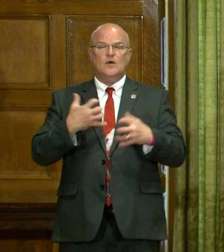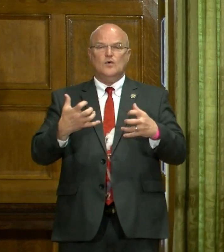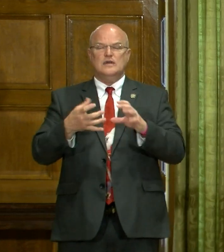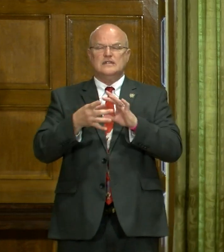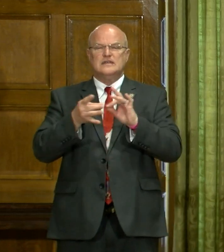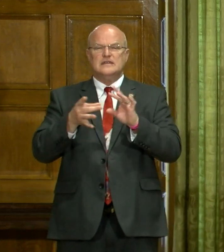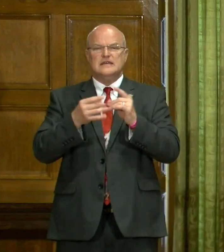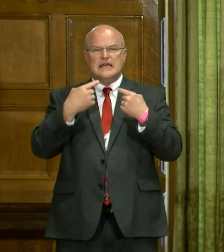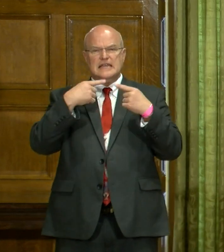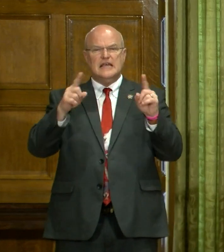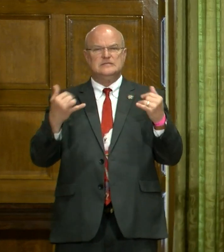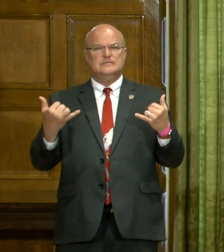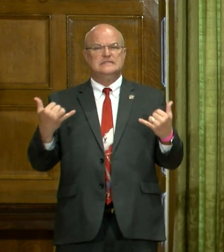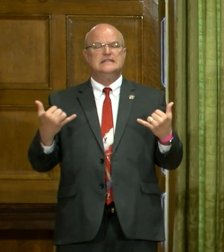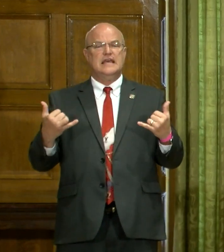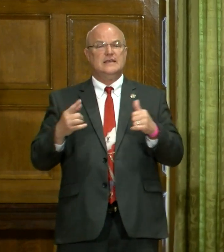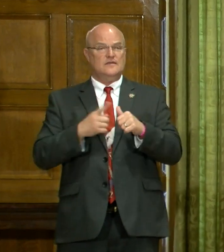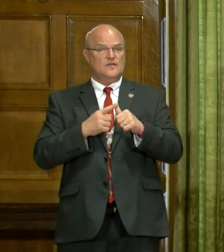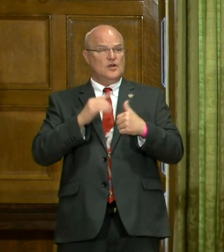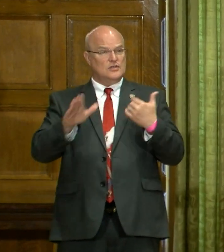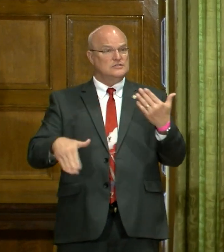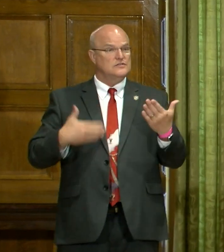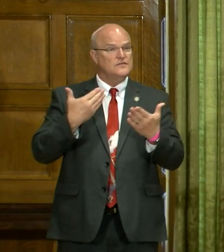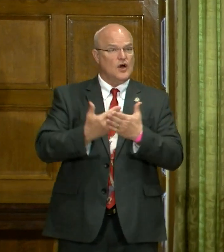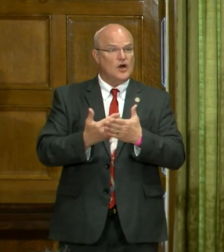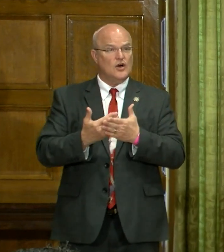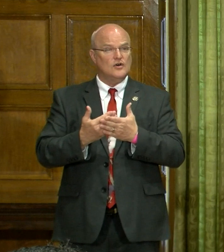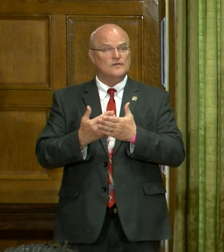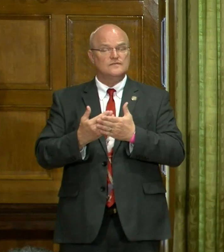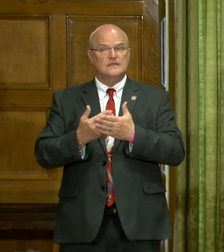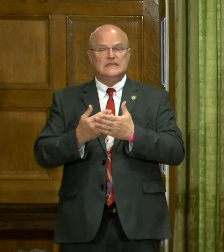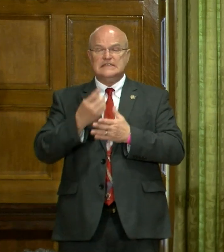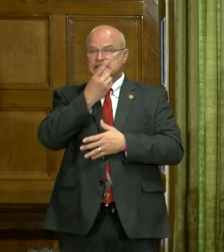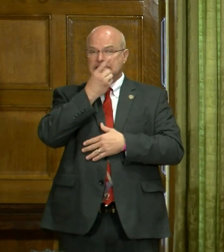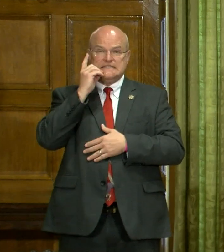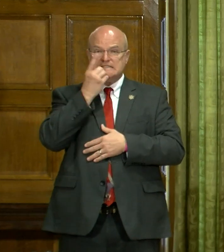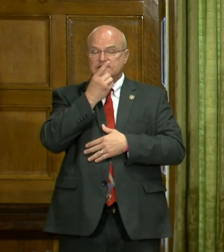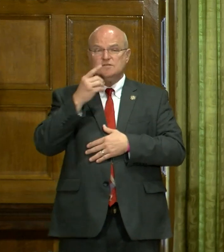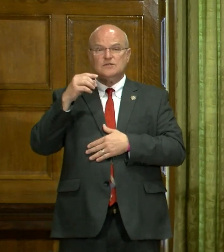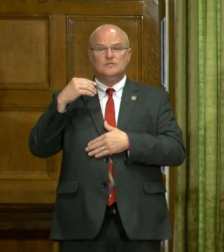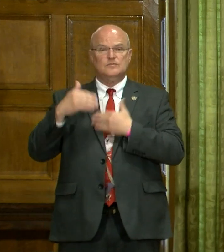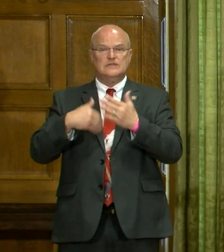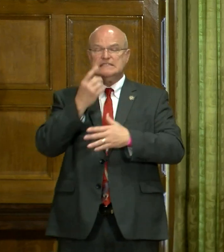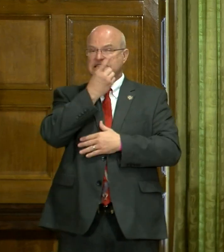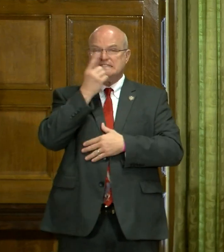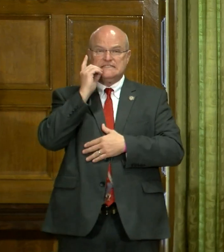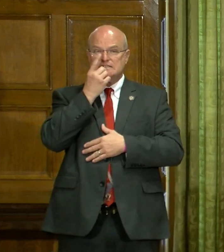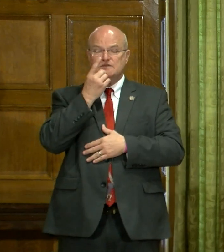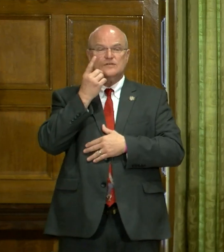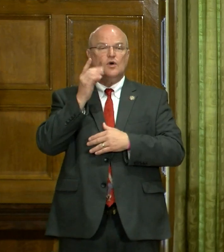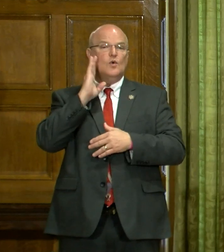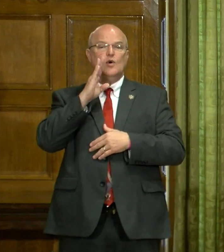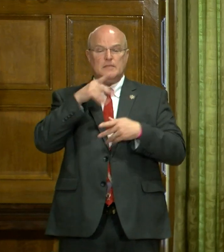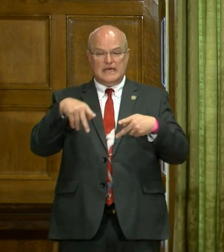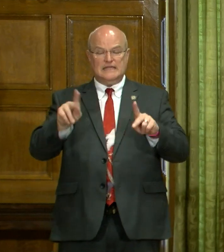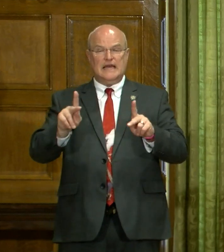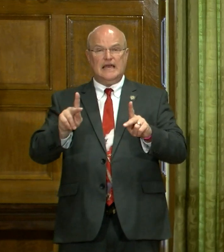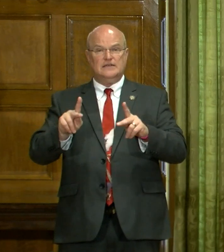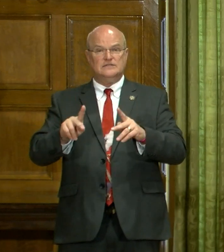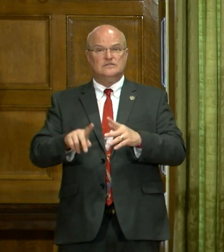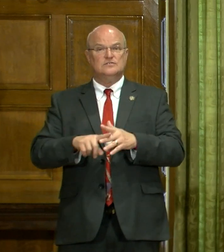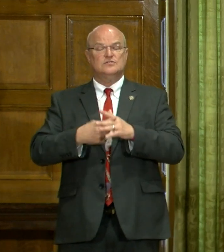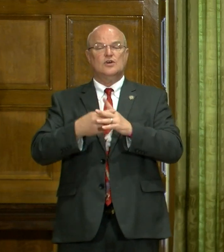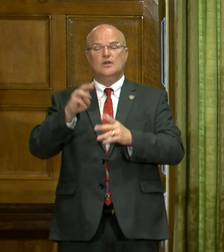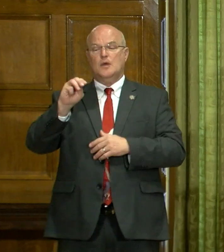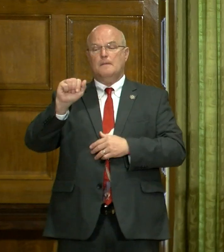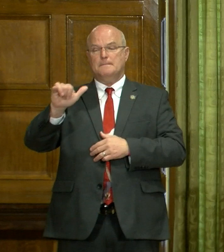couple of announcements today. First of all, the dental procedures will be allowed to